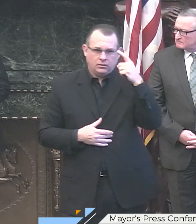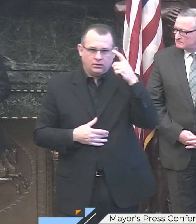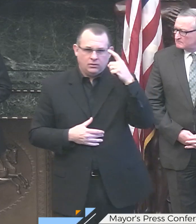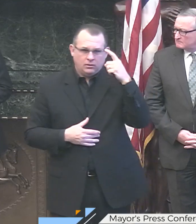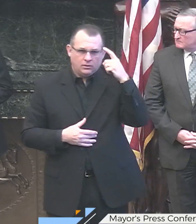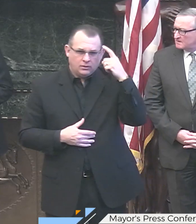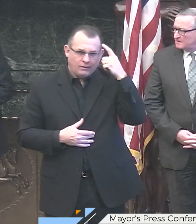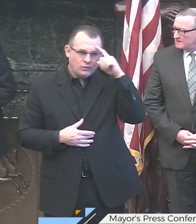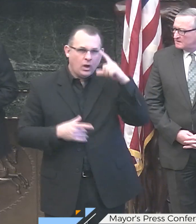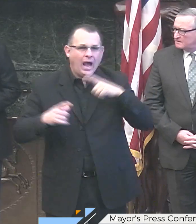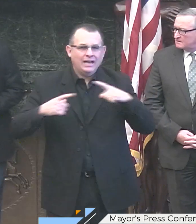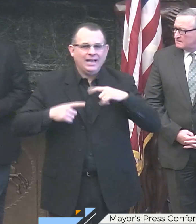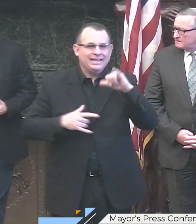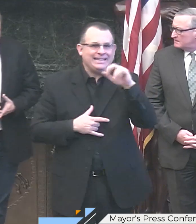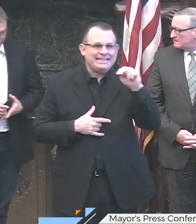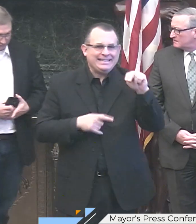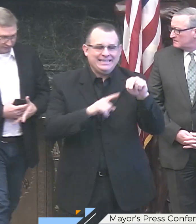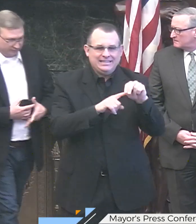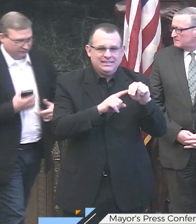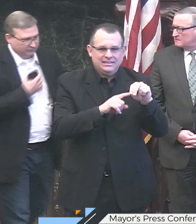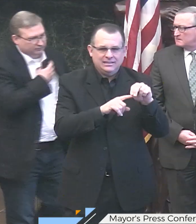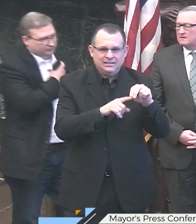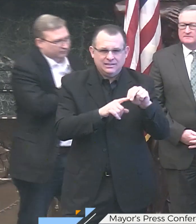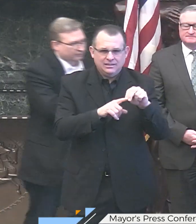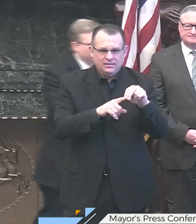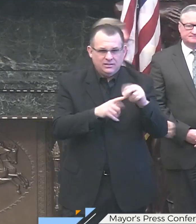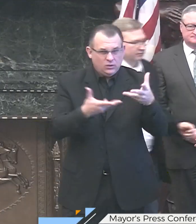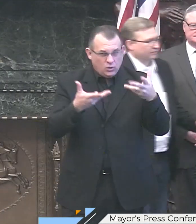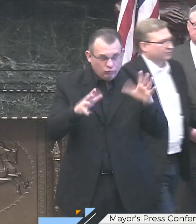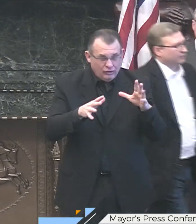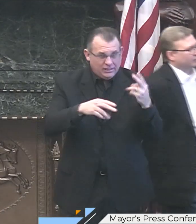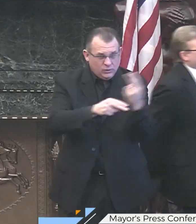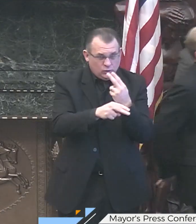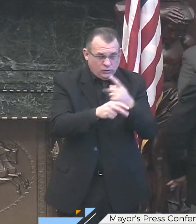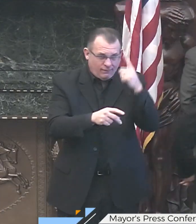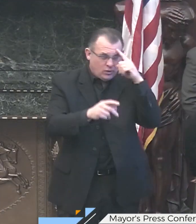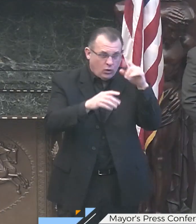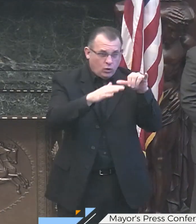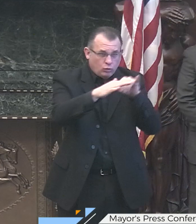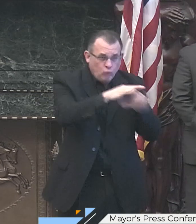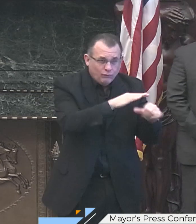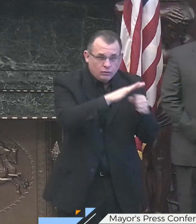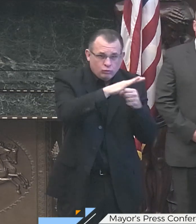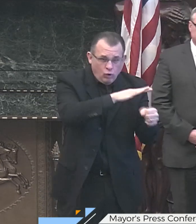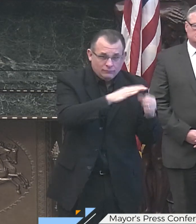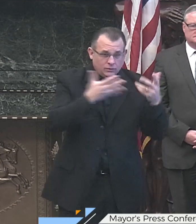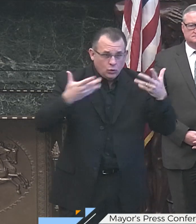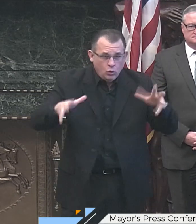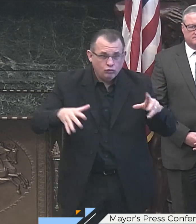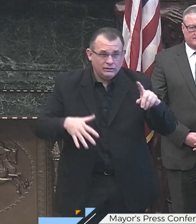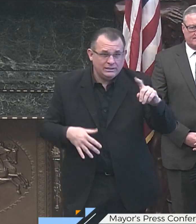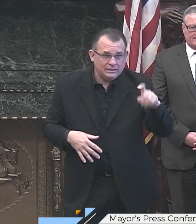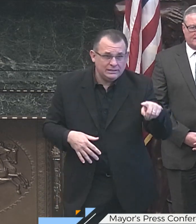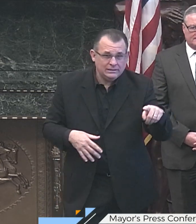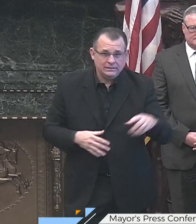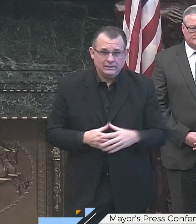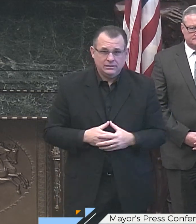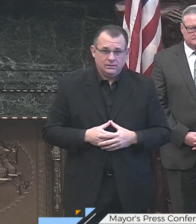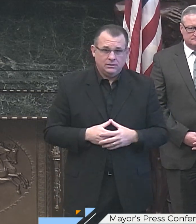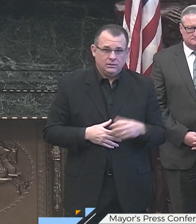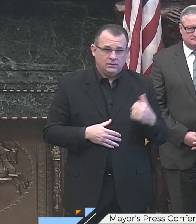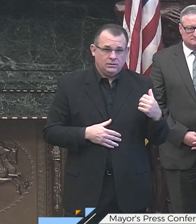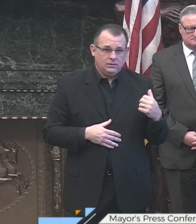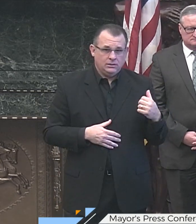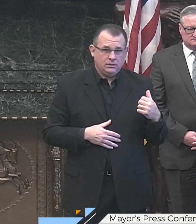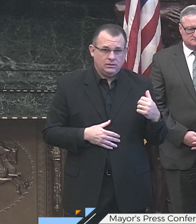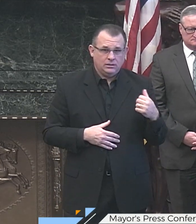that already in use as a quarantine site? Are there people quarantined there already? So it is not fully staffed at this